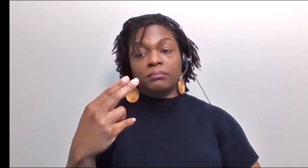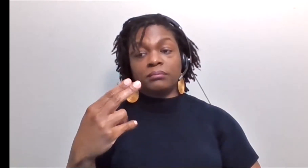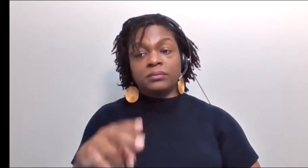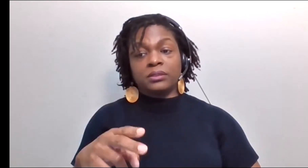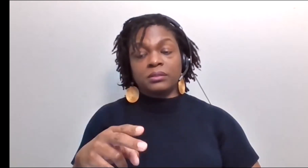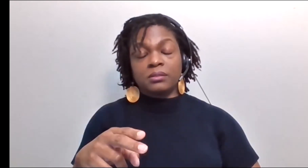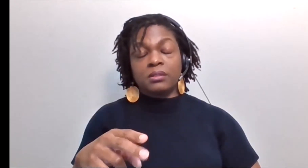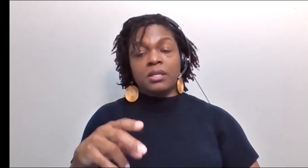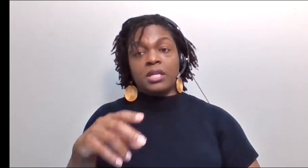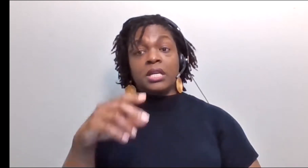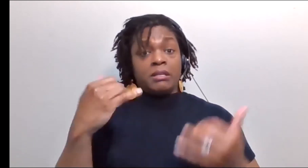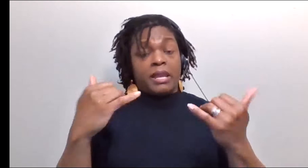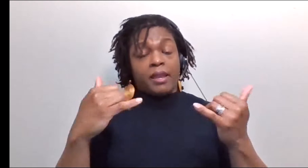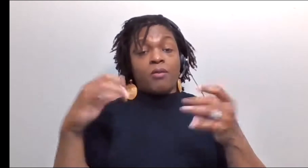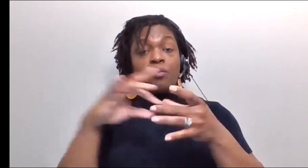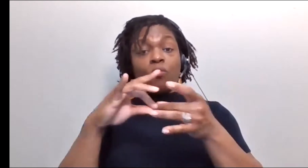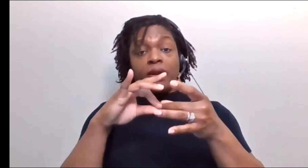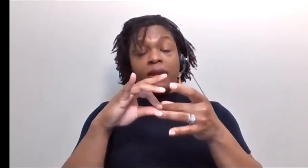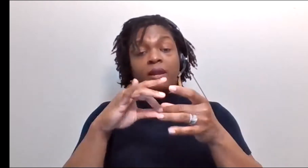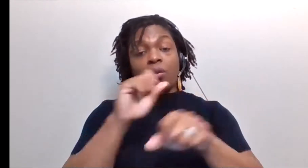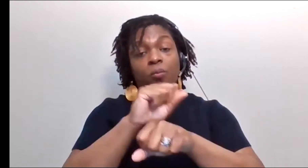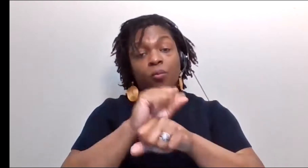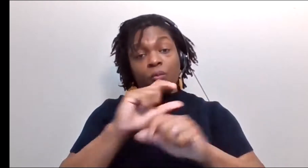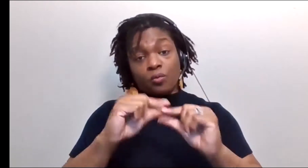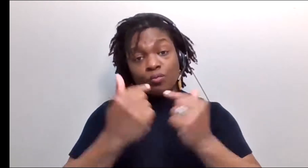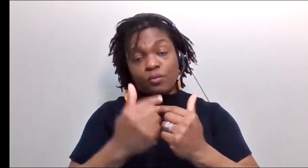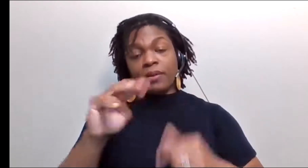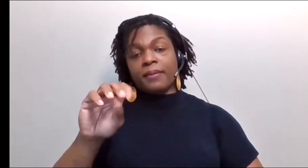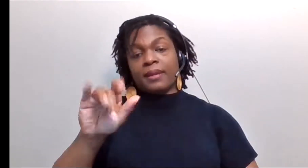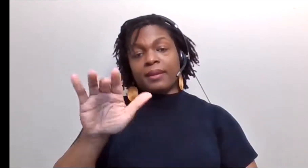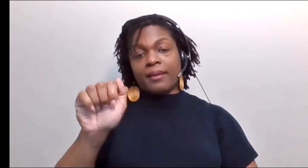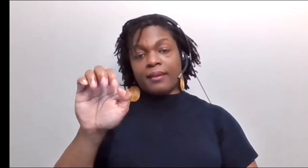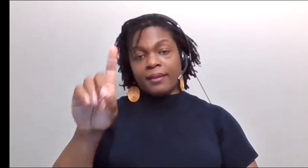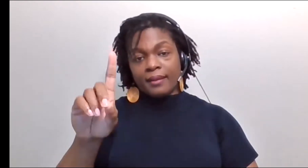coordinating a work group. That's Medicaid that's going to lead that work group